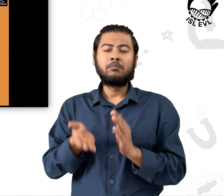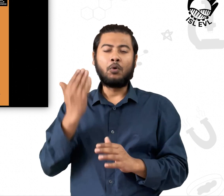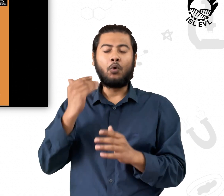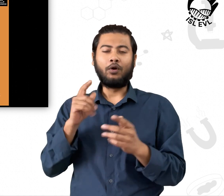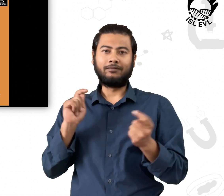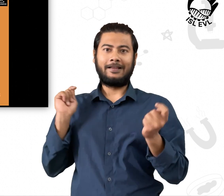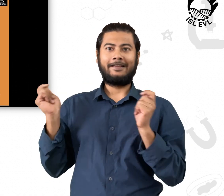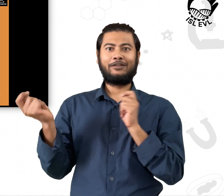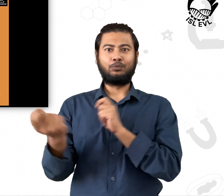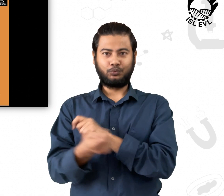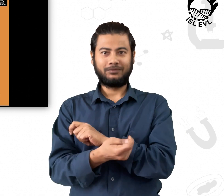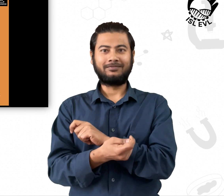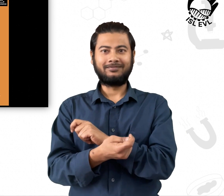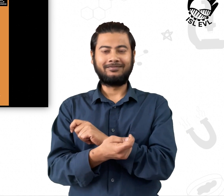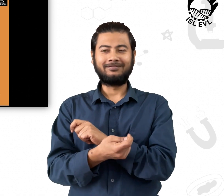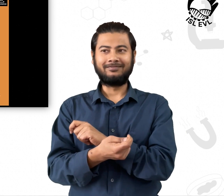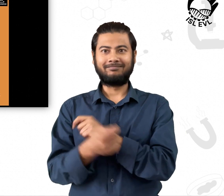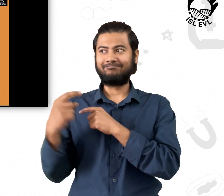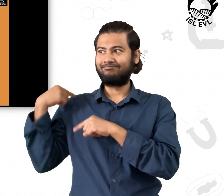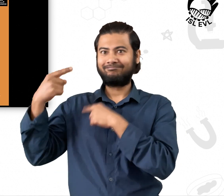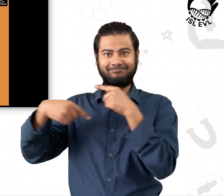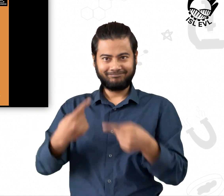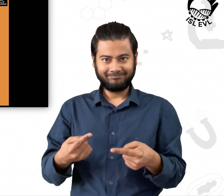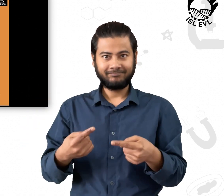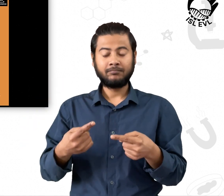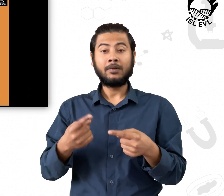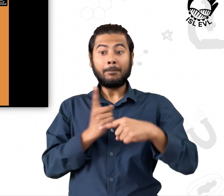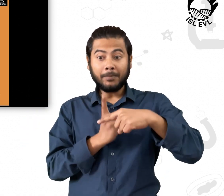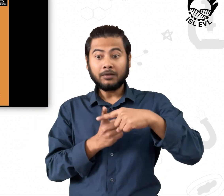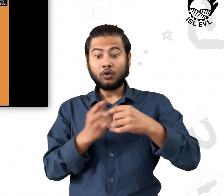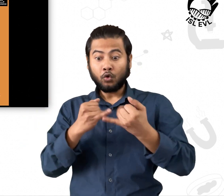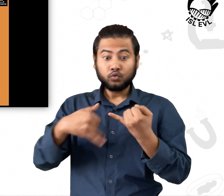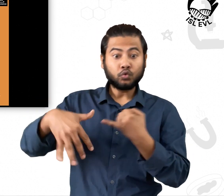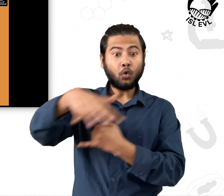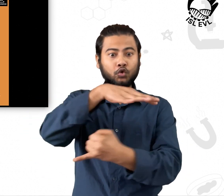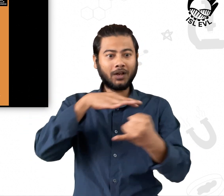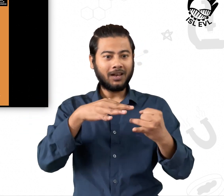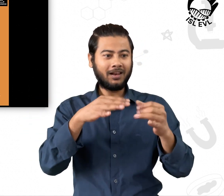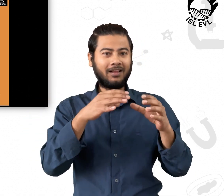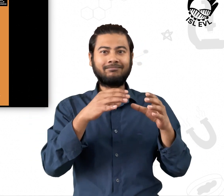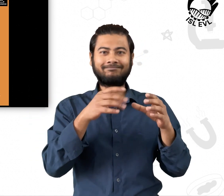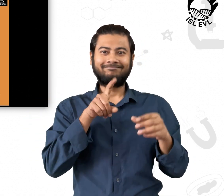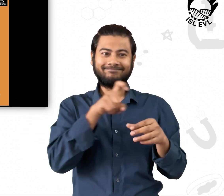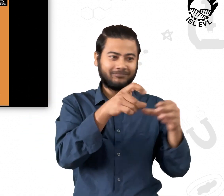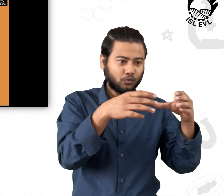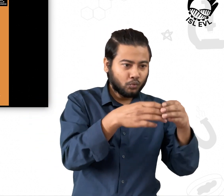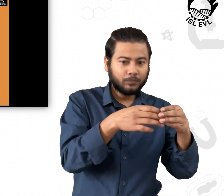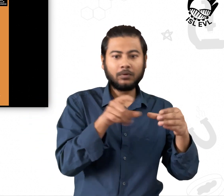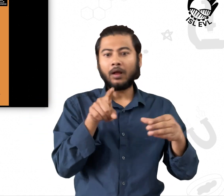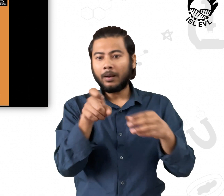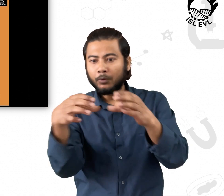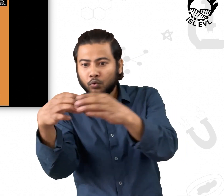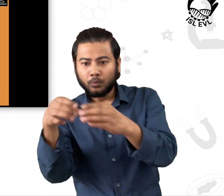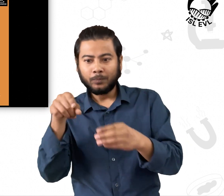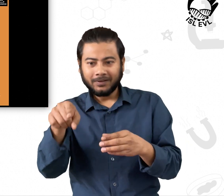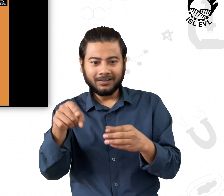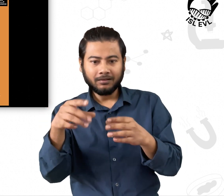So what interests me most is the evolutionary process and social evolution in general. And this started off with a